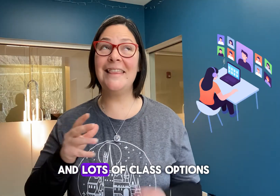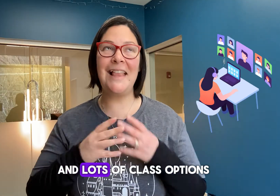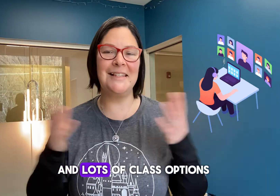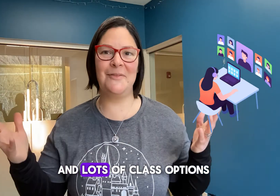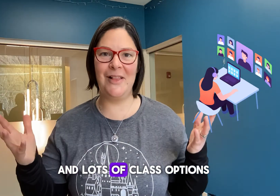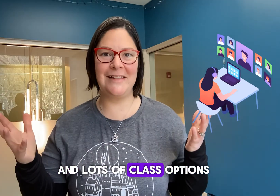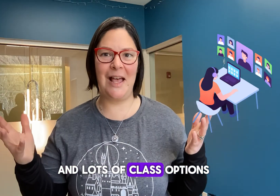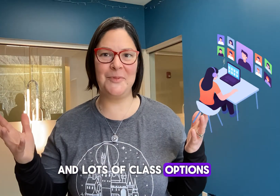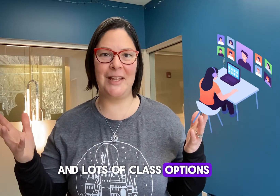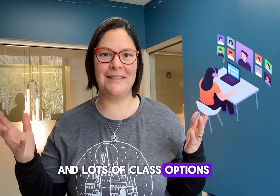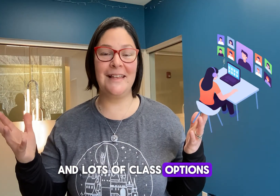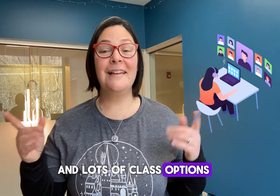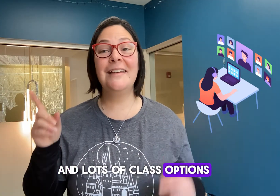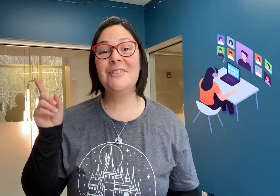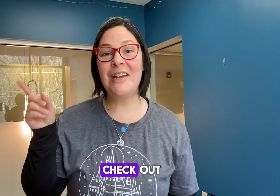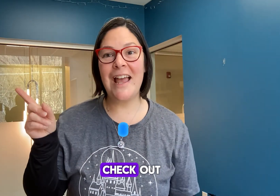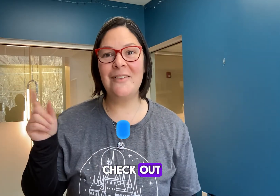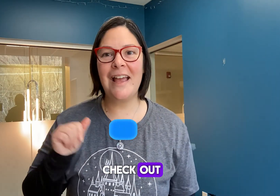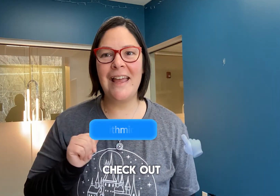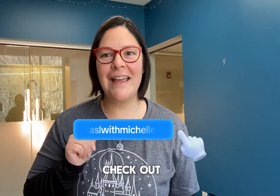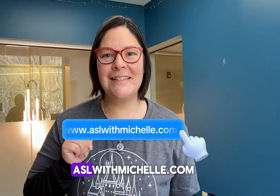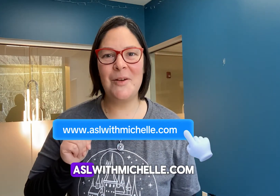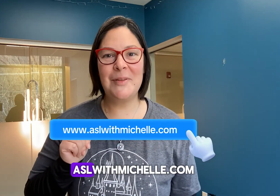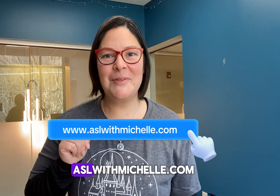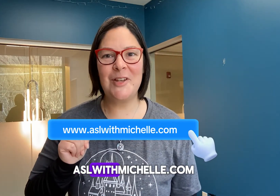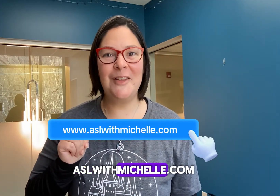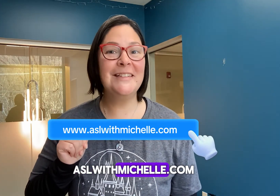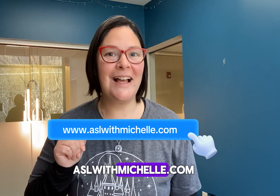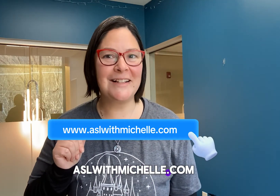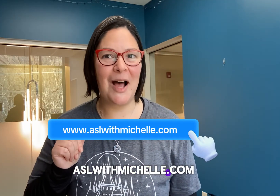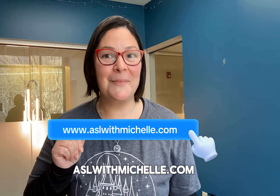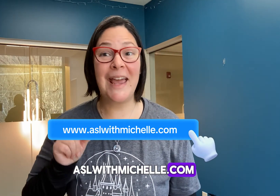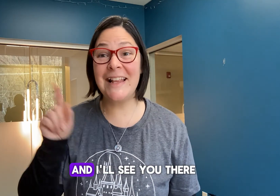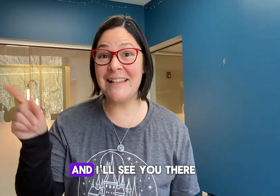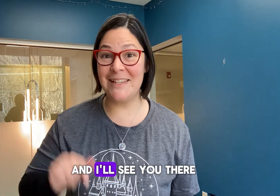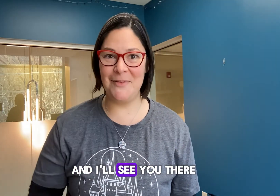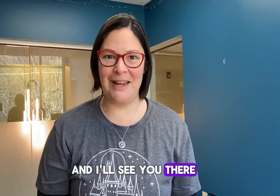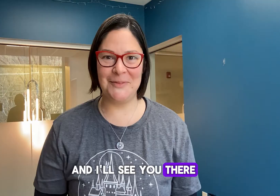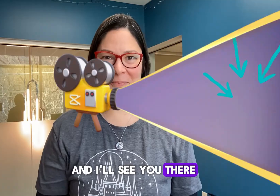and lots of class options. Check out aslwithmichelle.com, and I'll see you there.